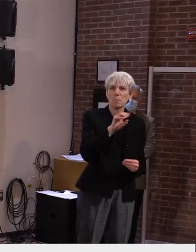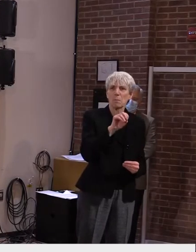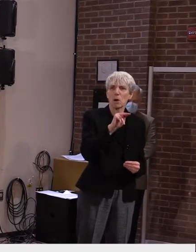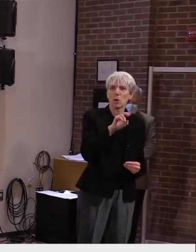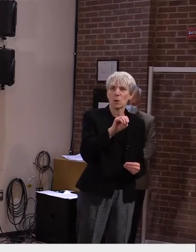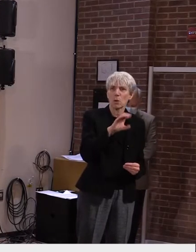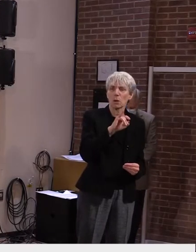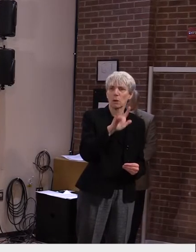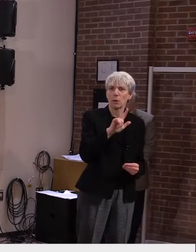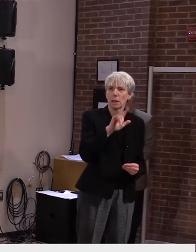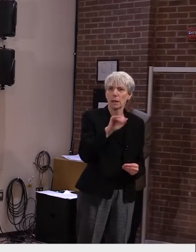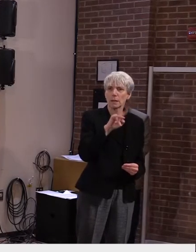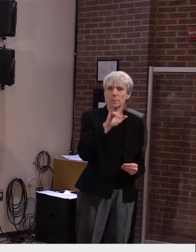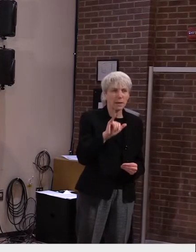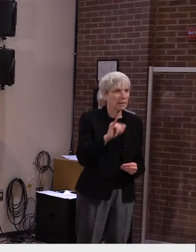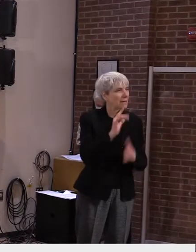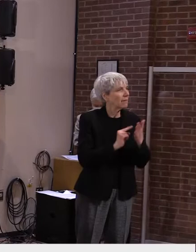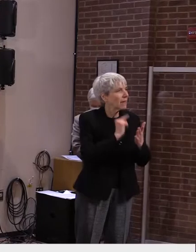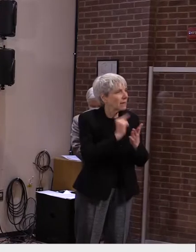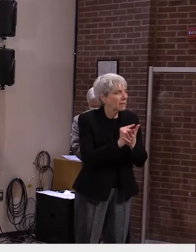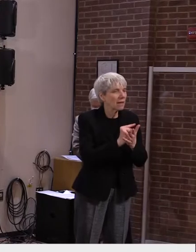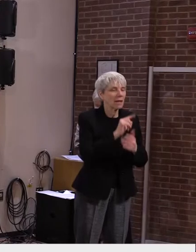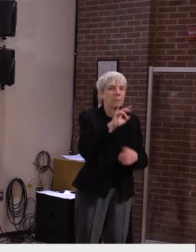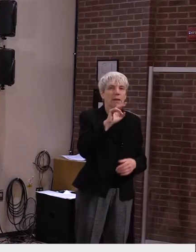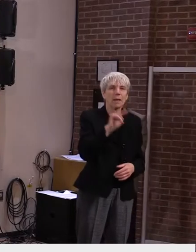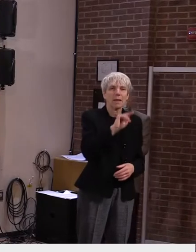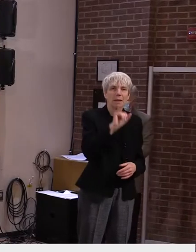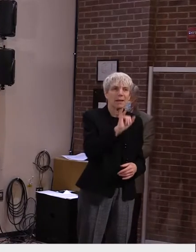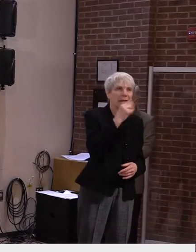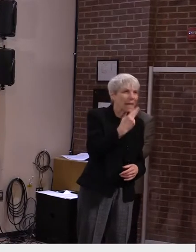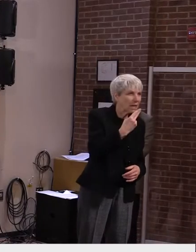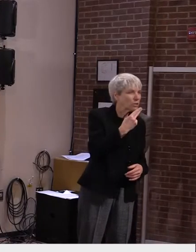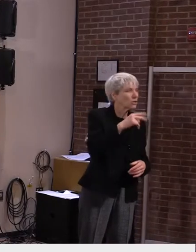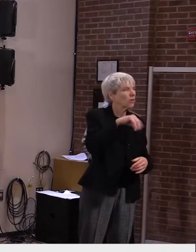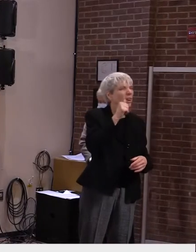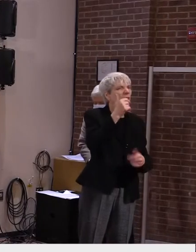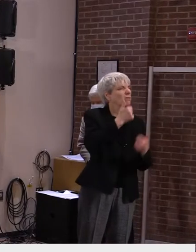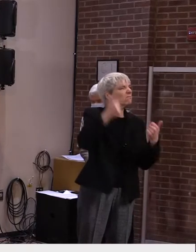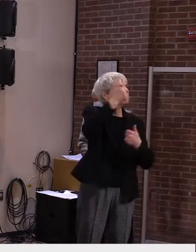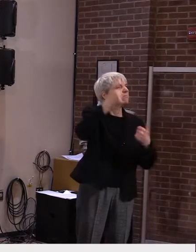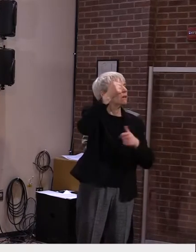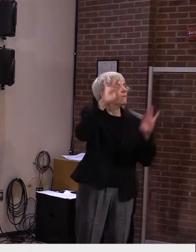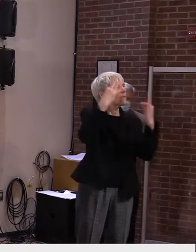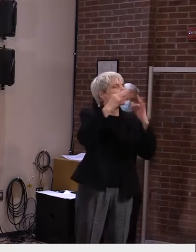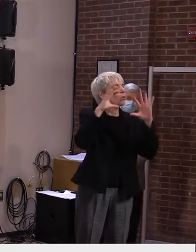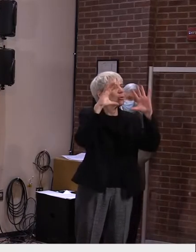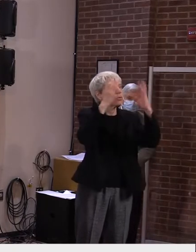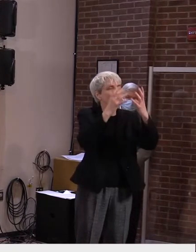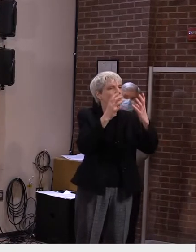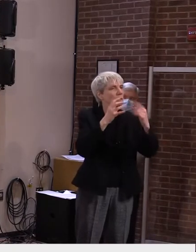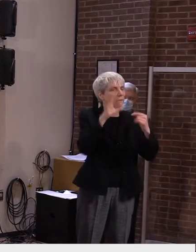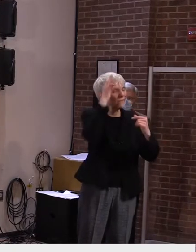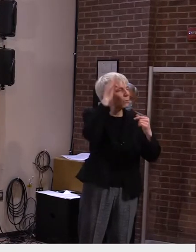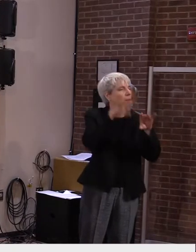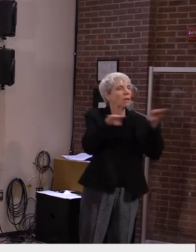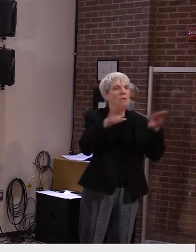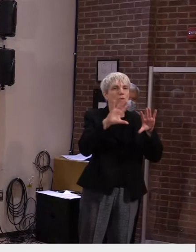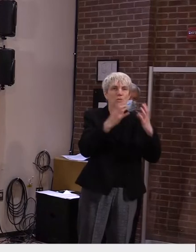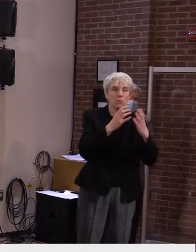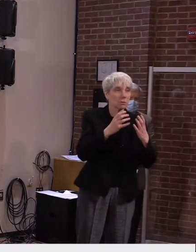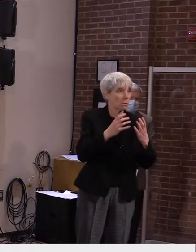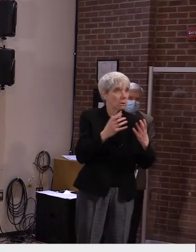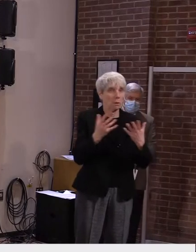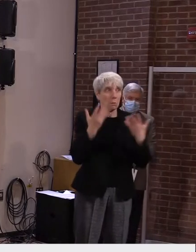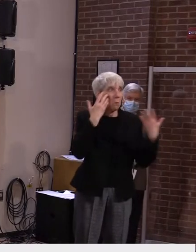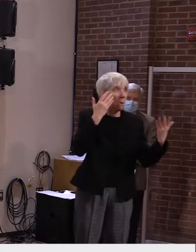other infectious disease guideline-setting bodies, the data wasn't there. Well, the data is more than there